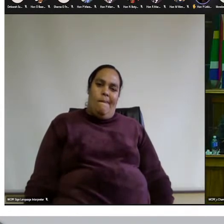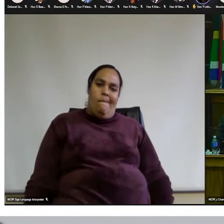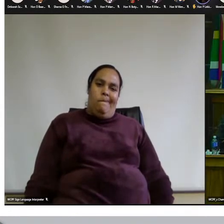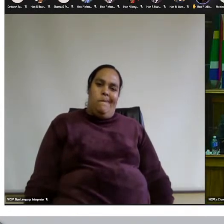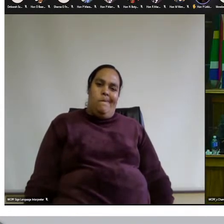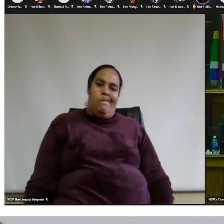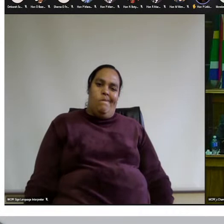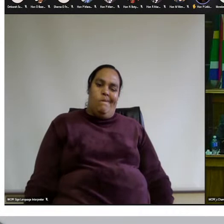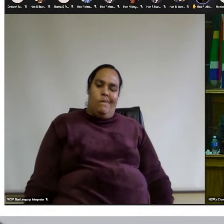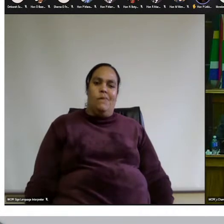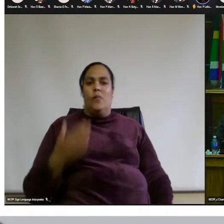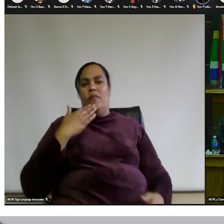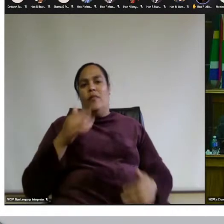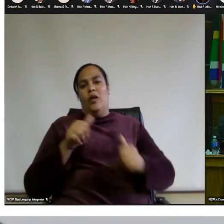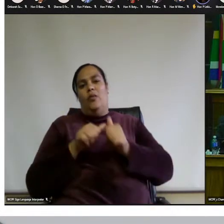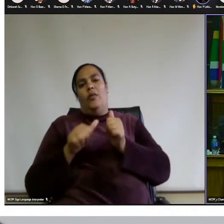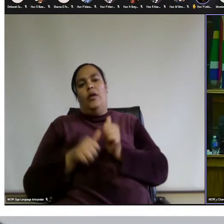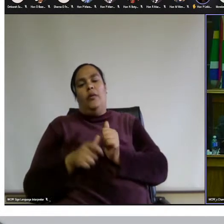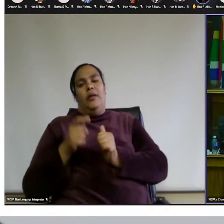Thank you, Deputy Speaker.